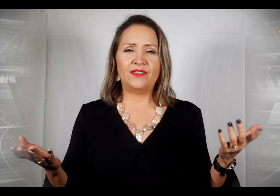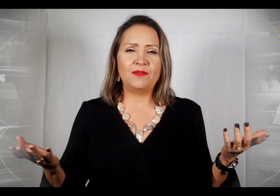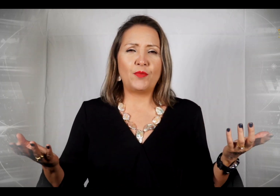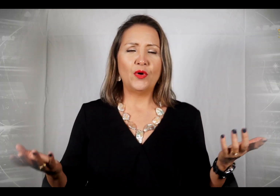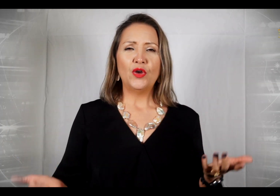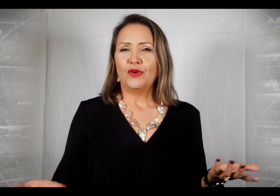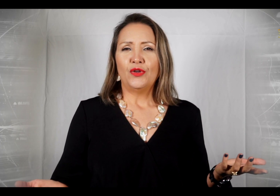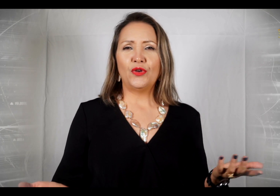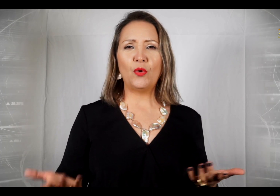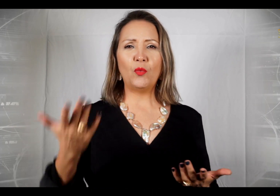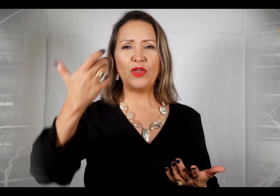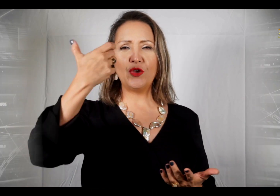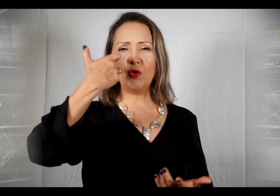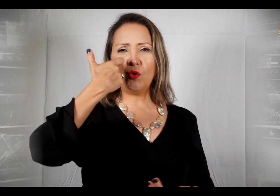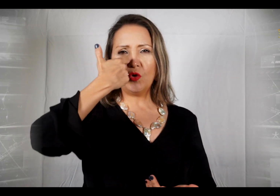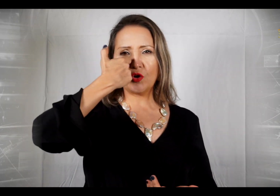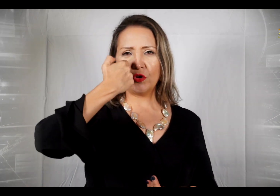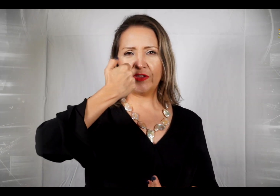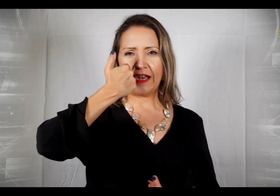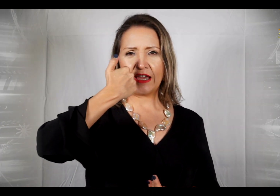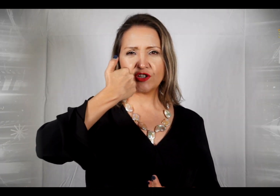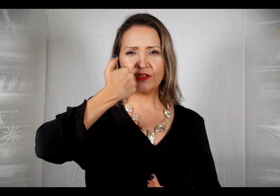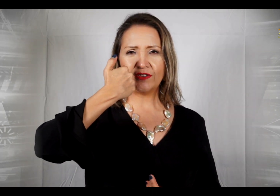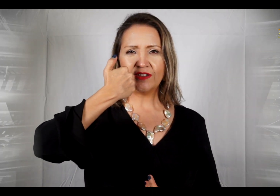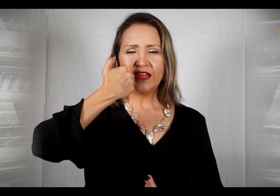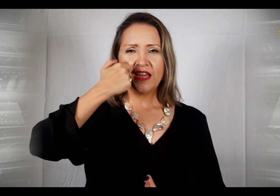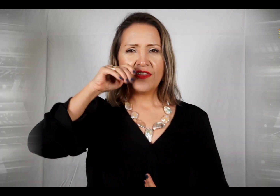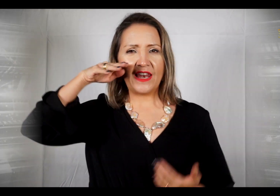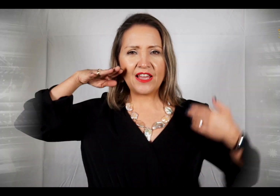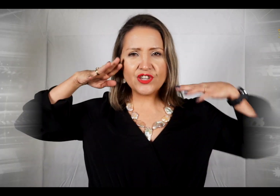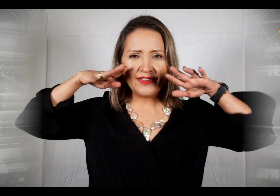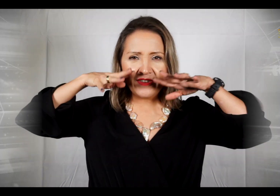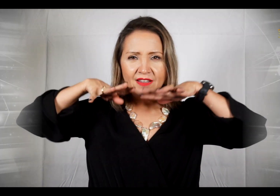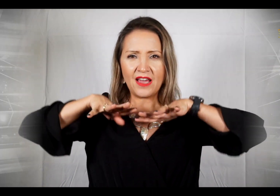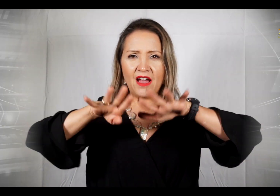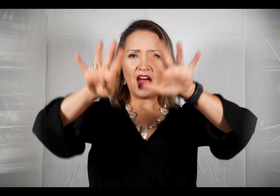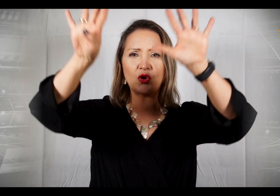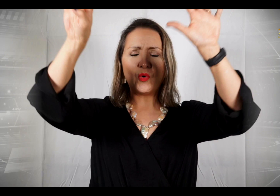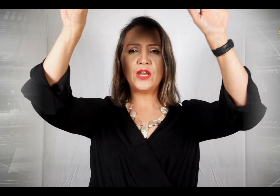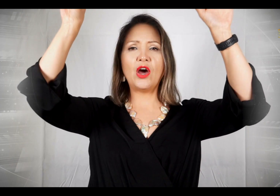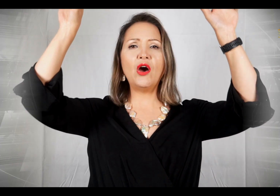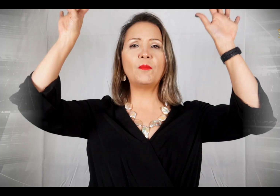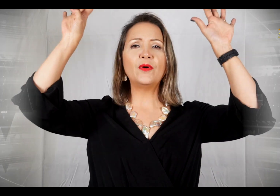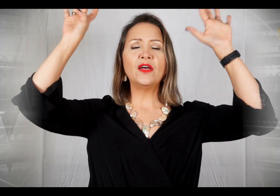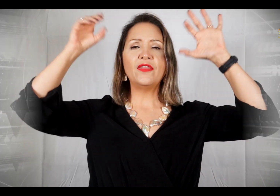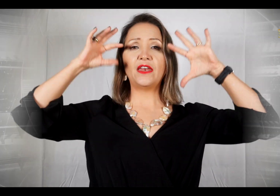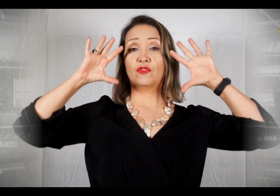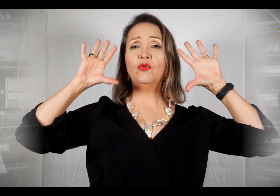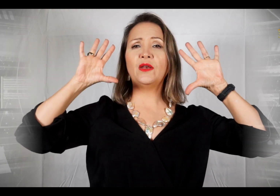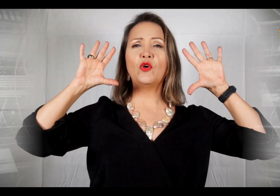simple. You know, when you curl the lashes are going up. That is already opening